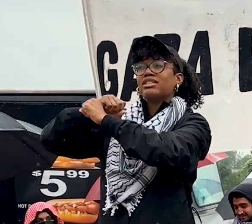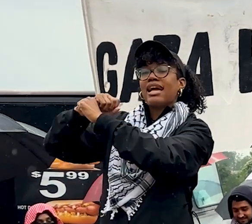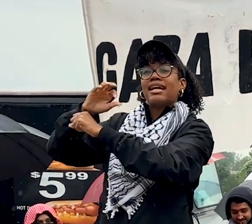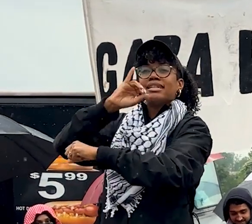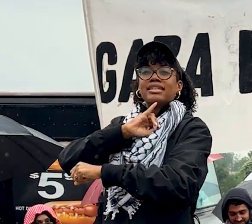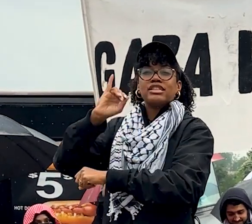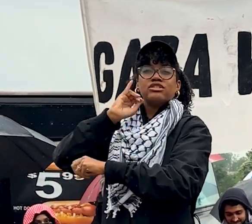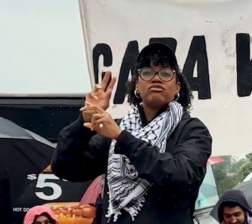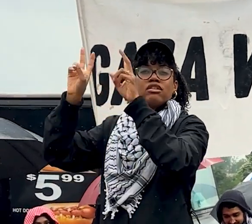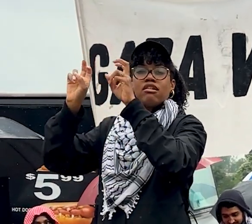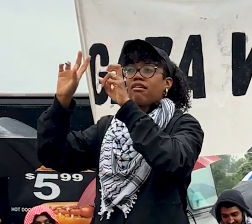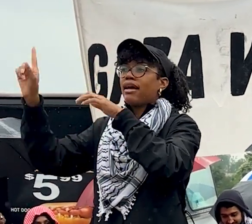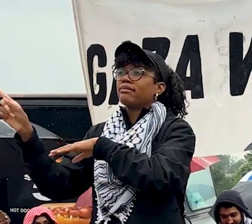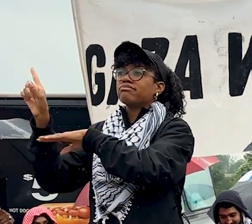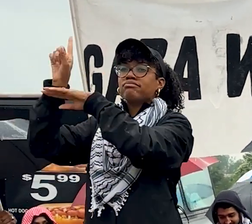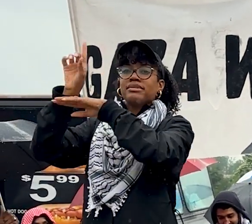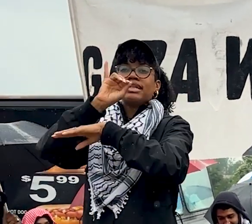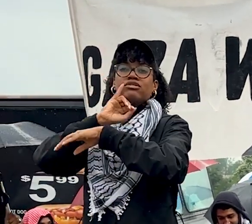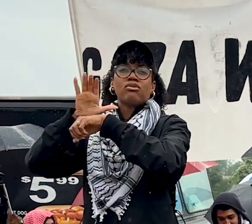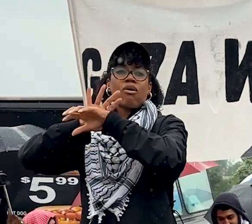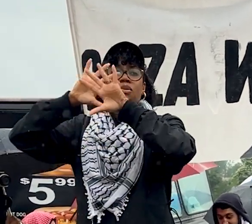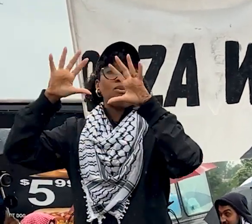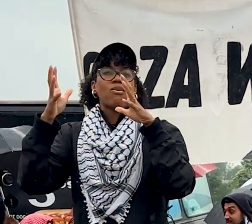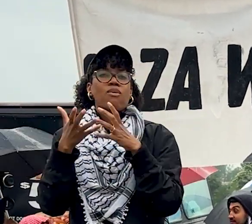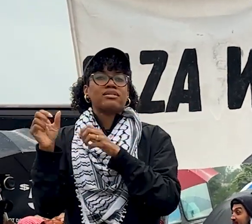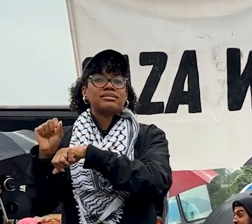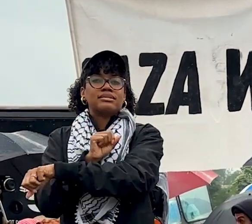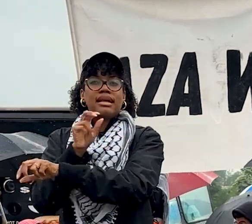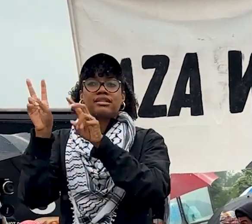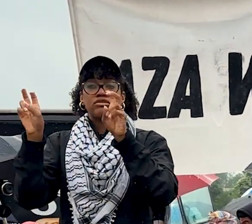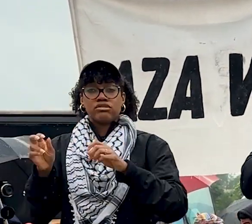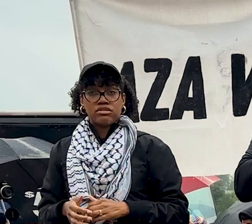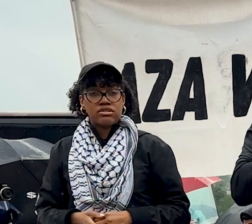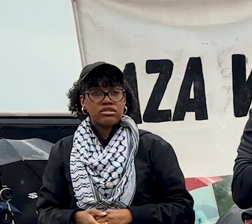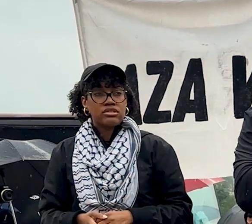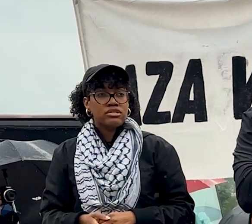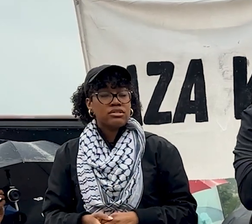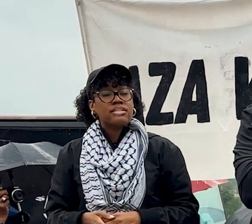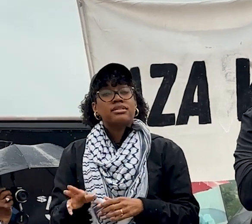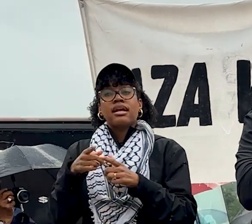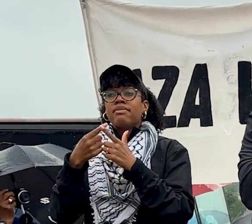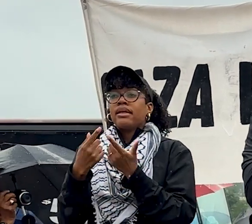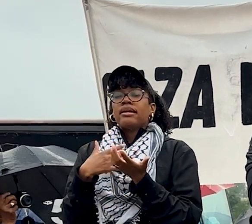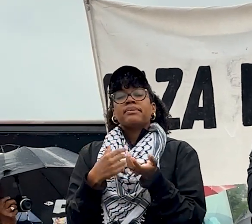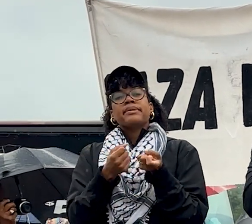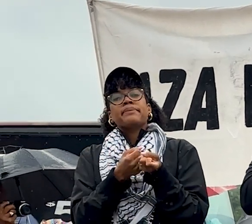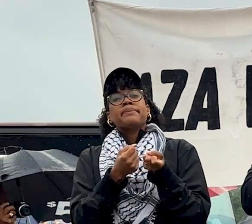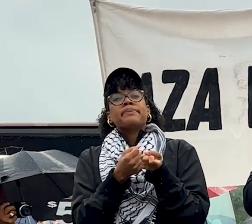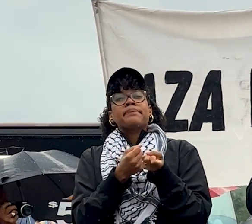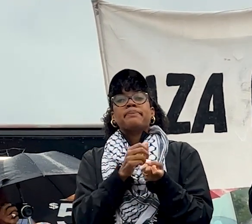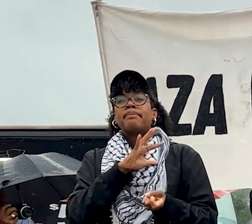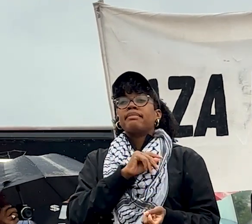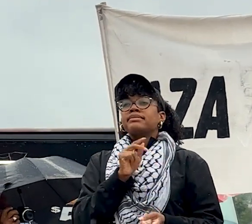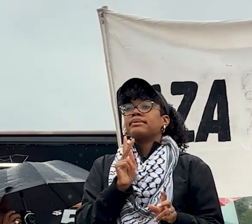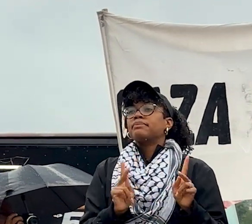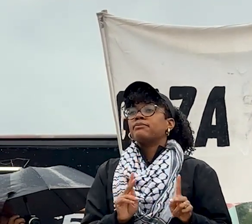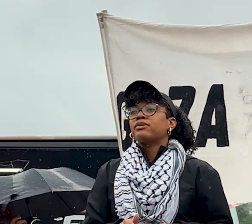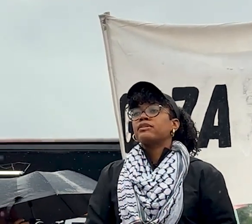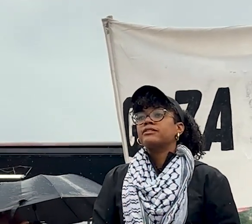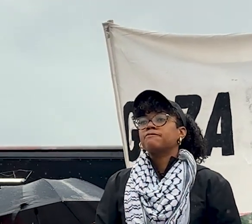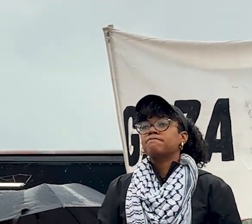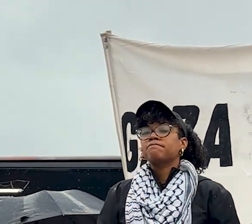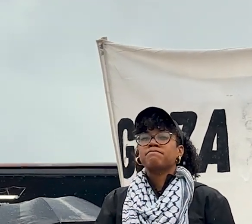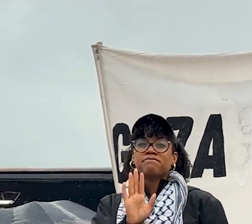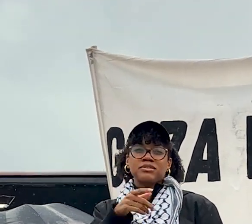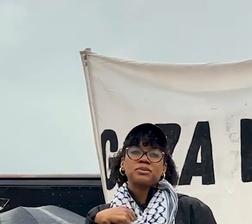the world stage. And then we're doing the Palestinian people a favor. We're